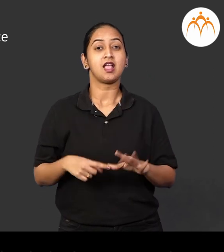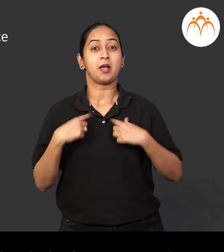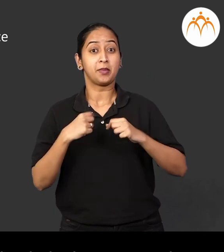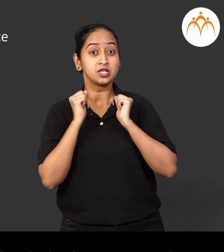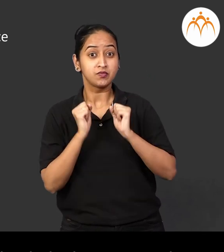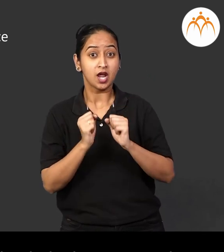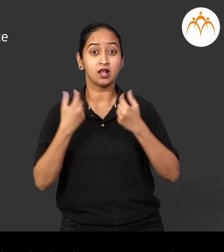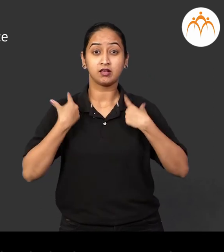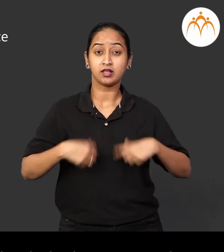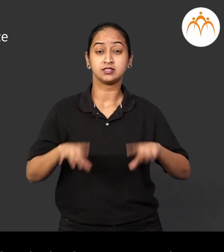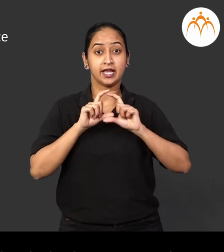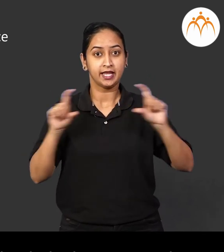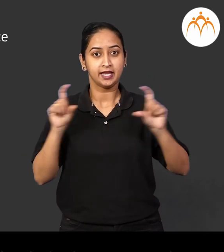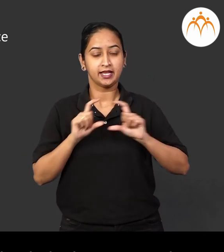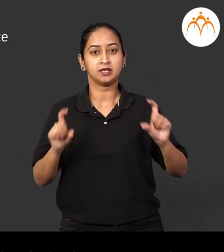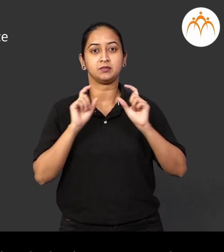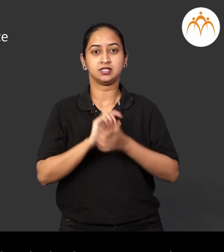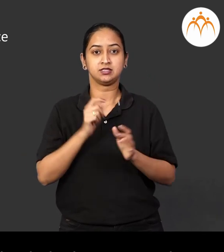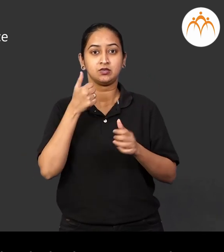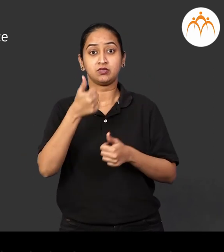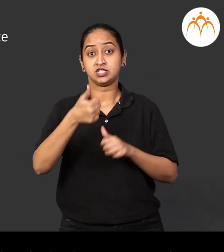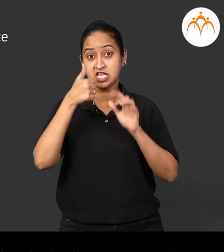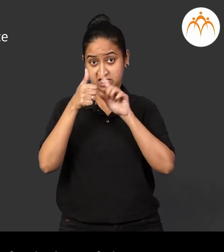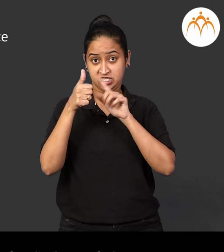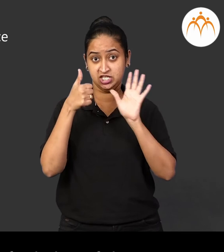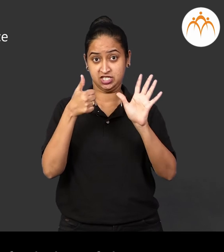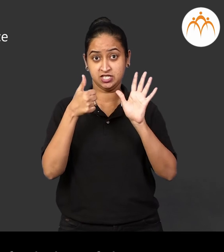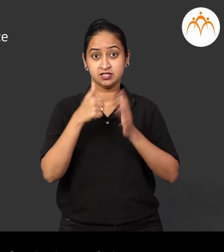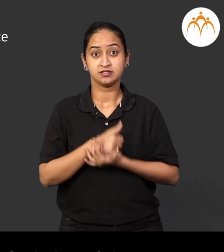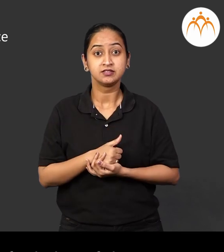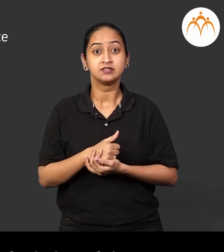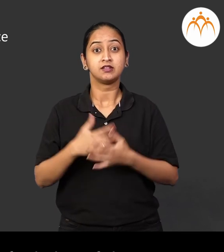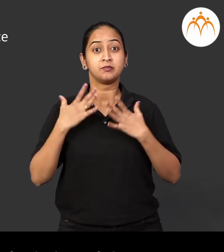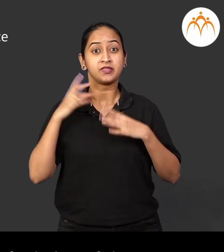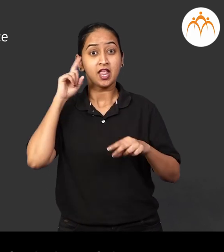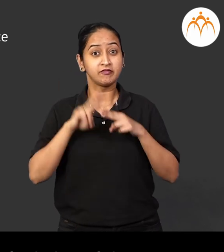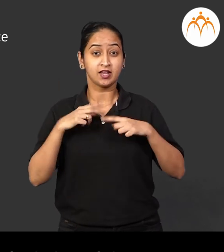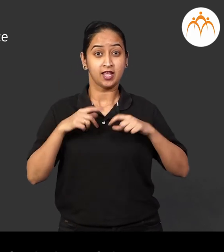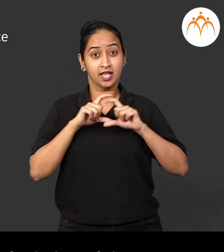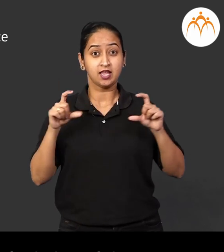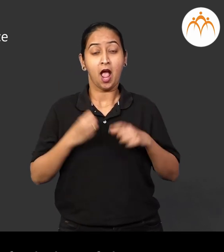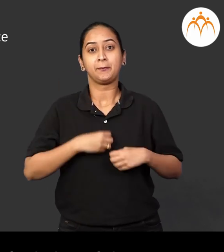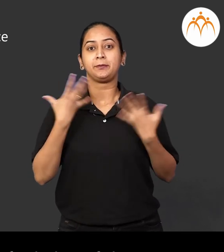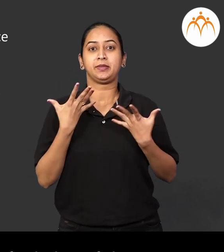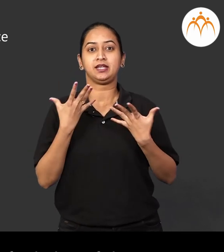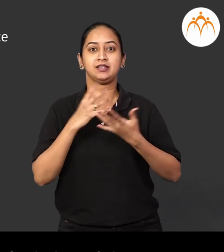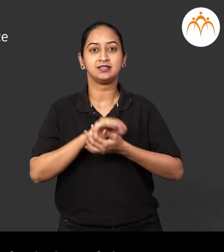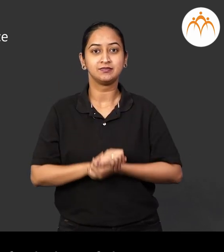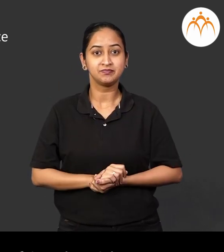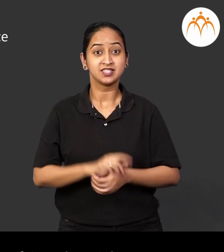wear clean, washed clothes every day. If we are clean, we feel cheerful.